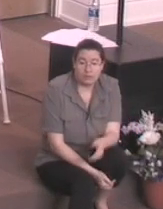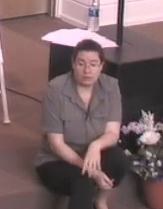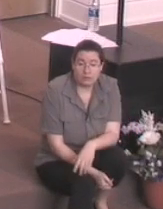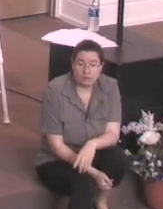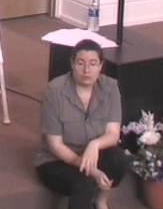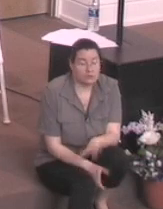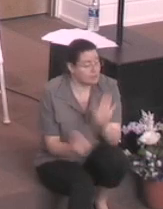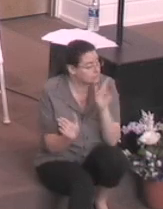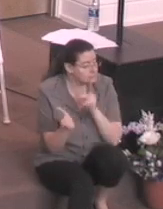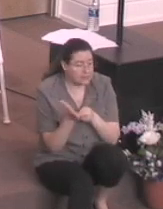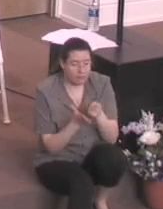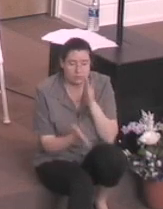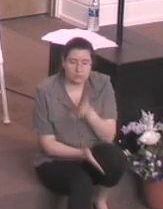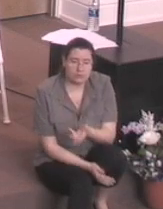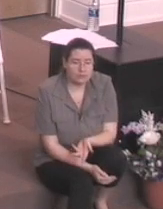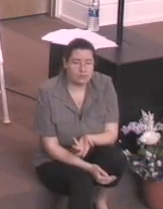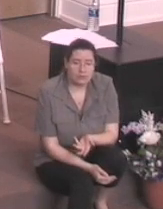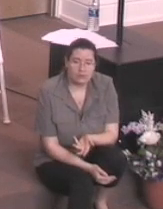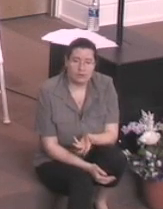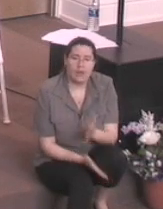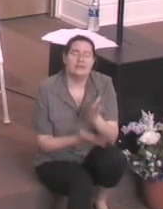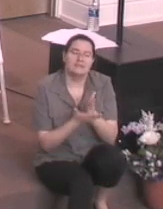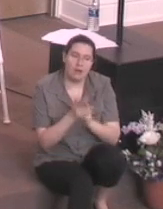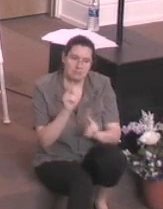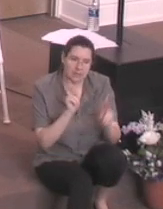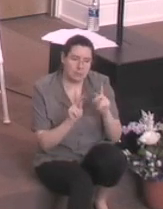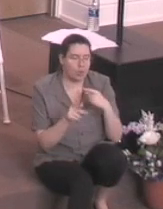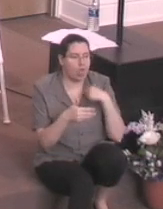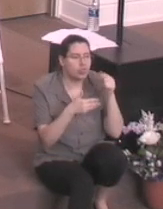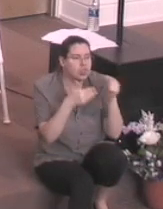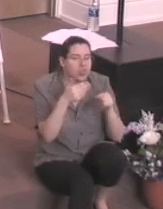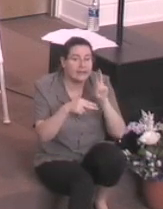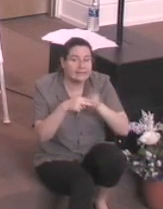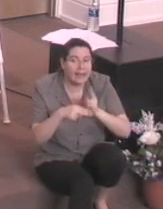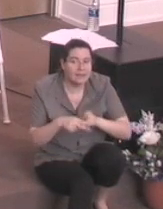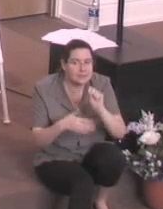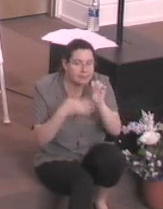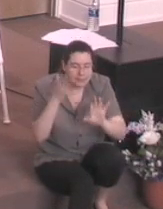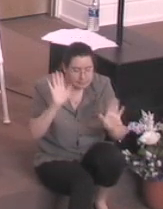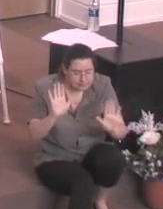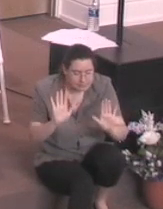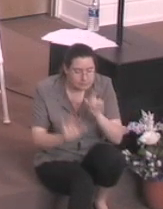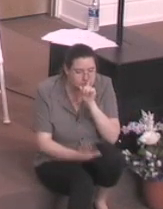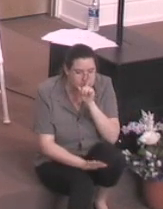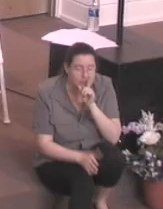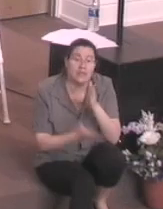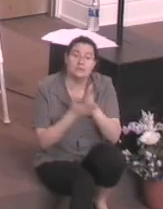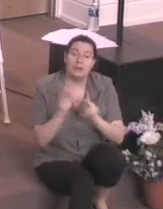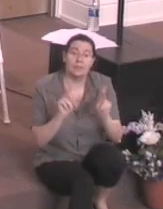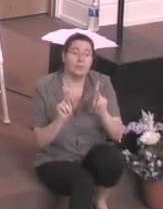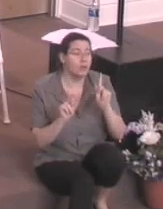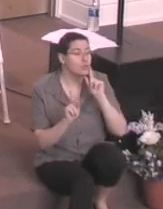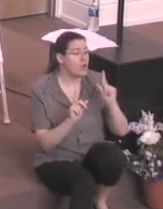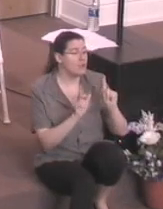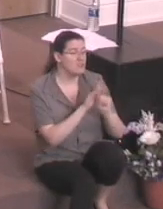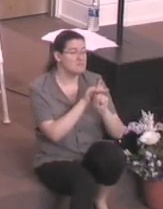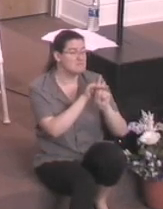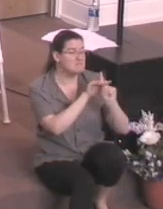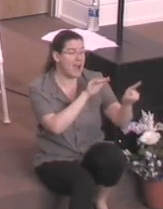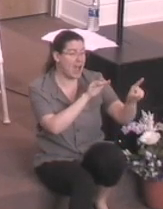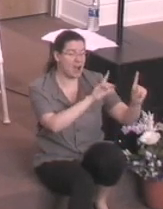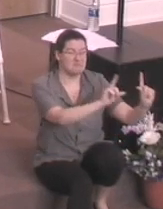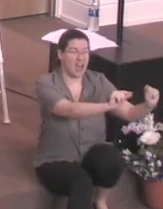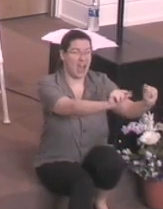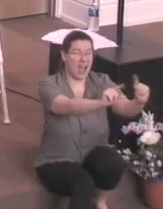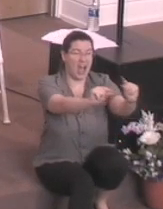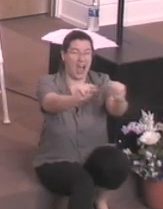I'm just being honest. Now, there's some people ain't going to go tell on you around here, but some people will run right out the door, right down the street, and go find